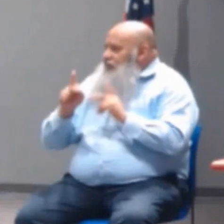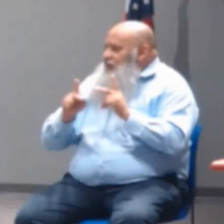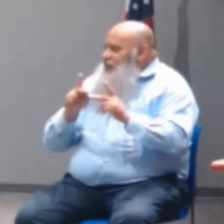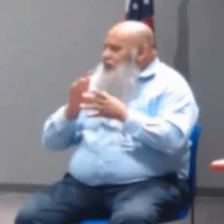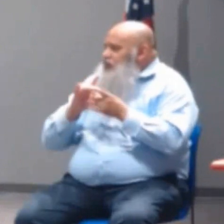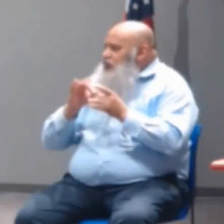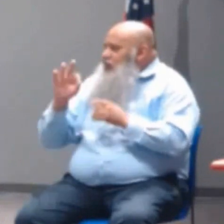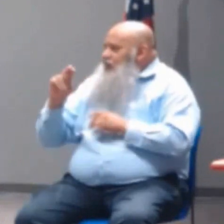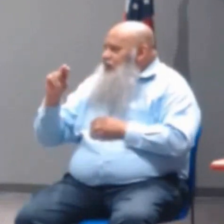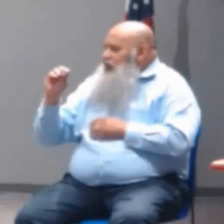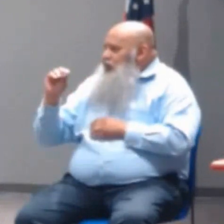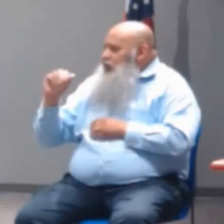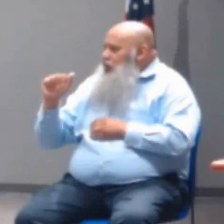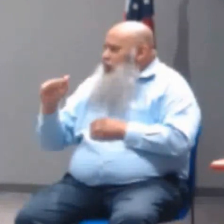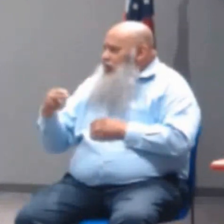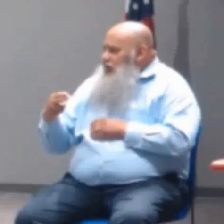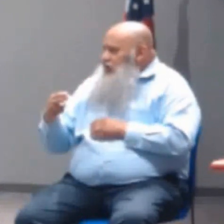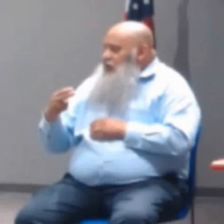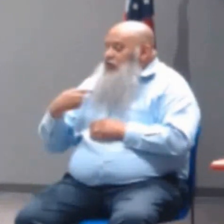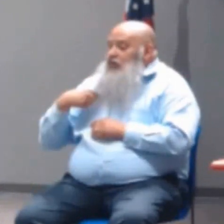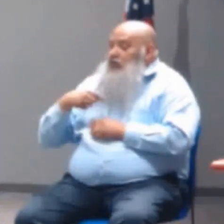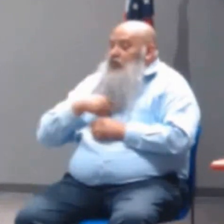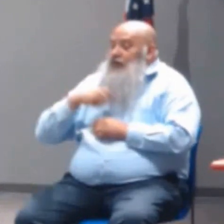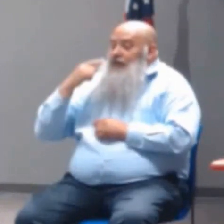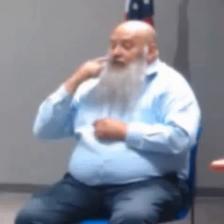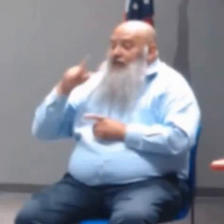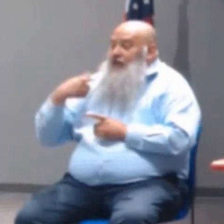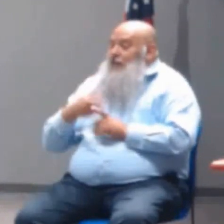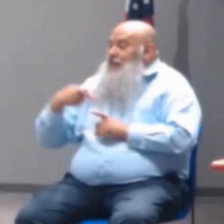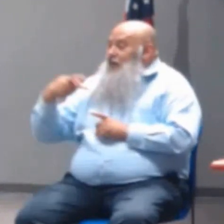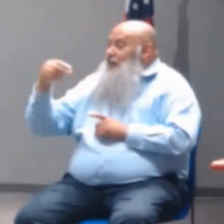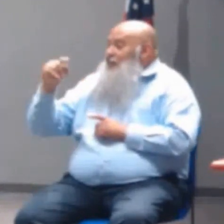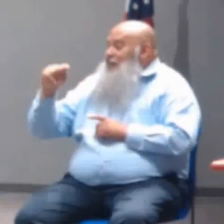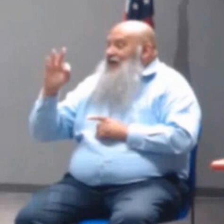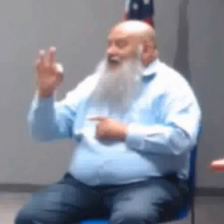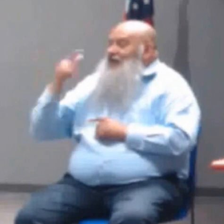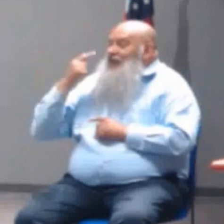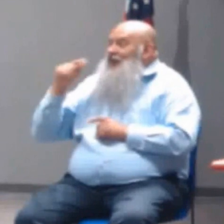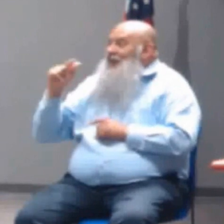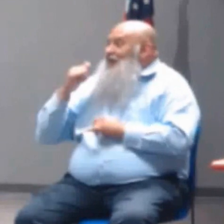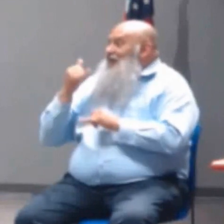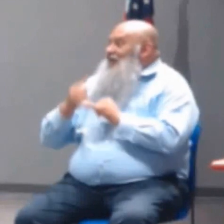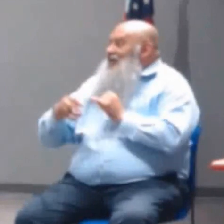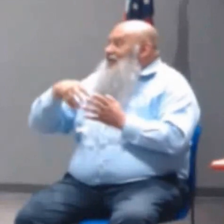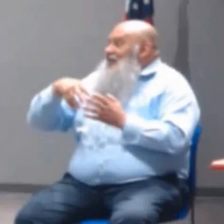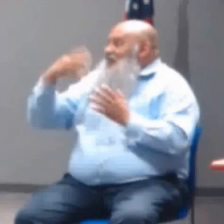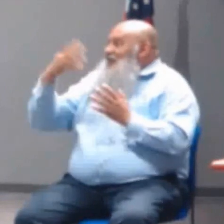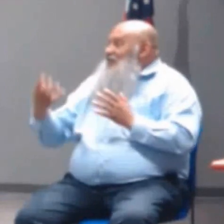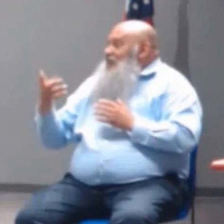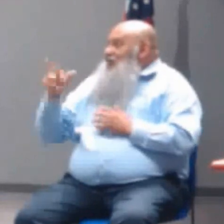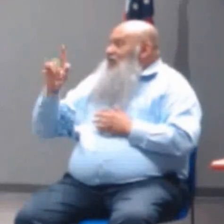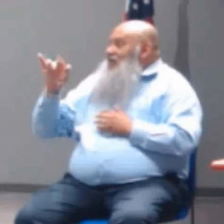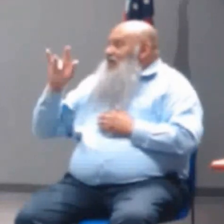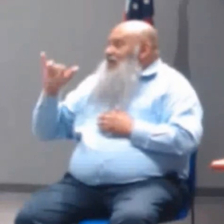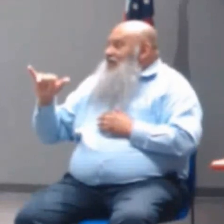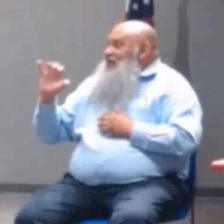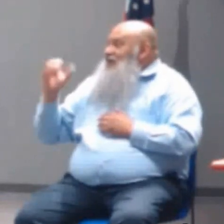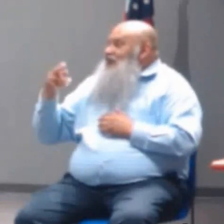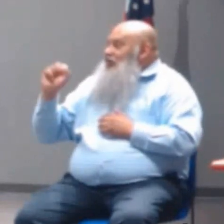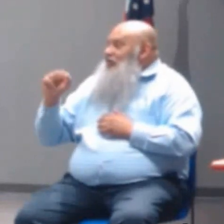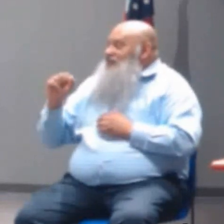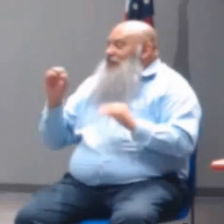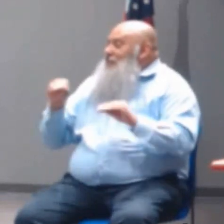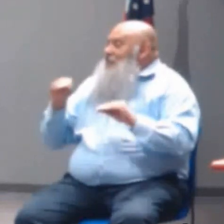Noah. We think of the pot of gold at the end of the rainbow, Lucky Charms, and they're magically delicious,